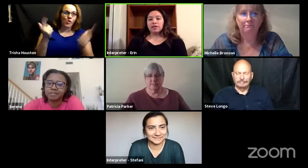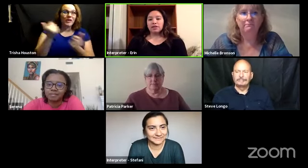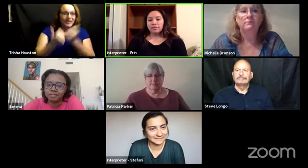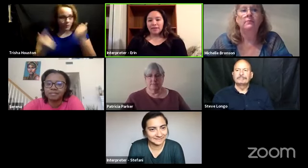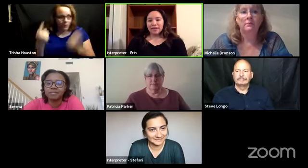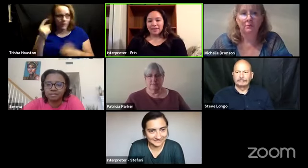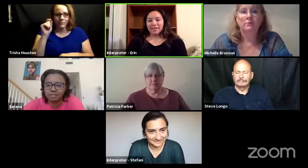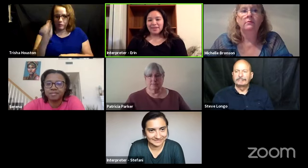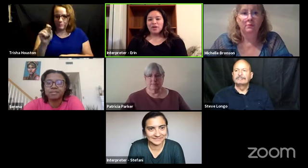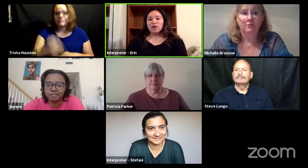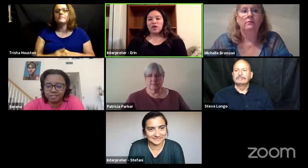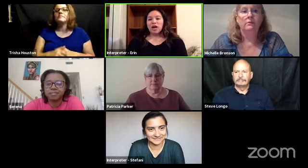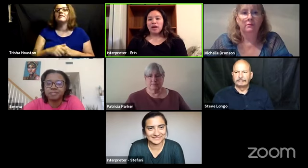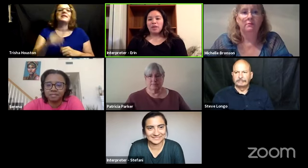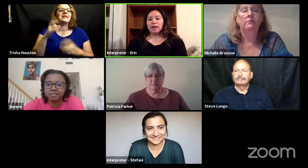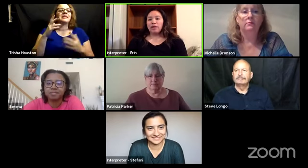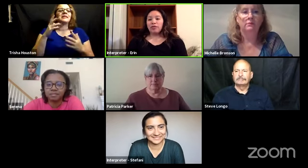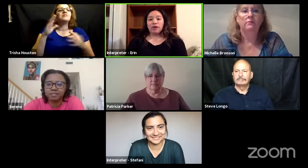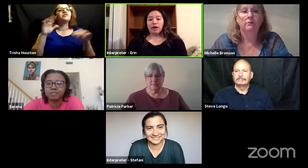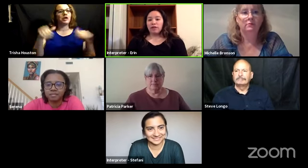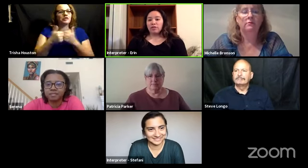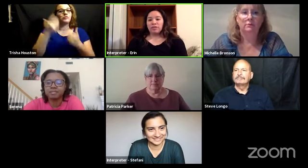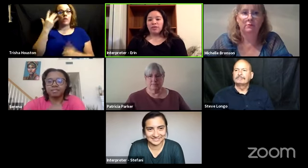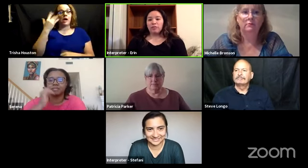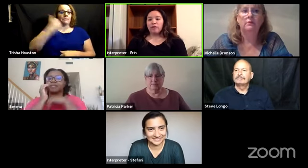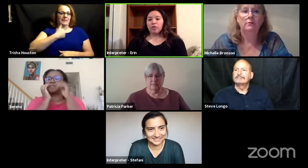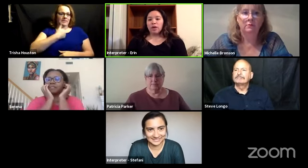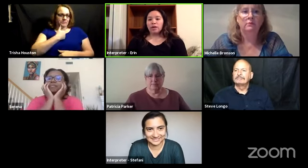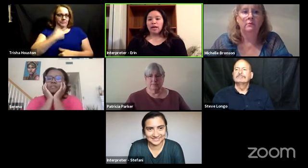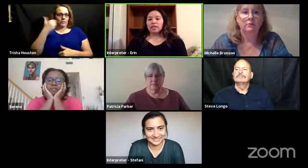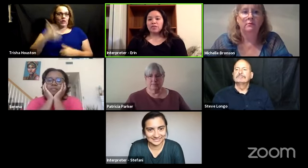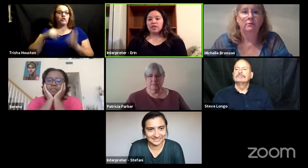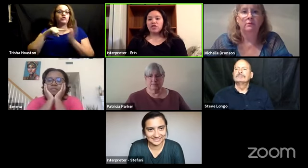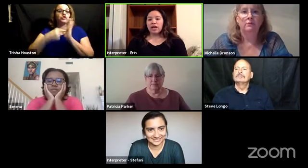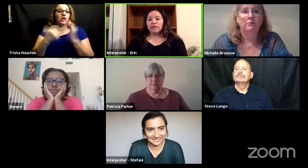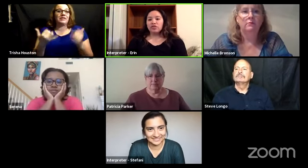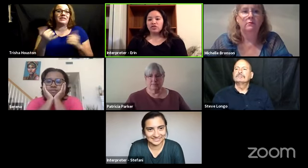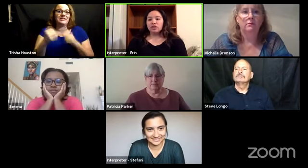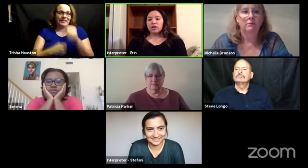year. And I know it's been the same for everyone, and it's been a challenge.